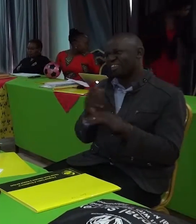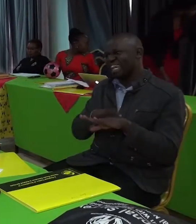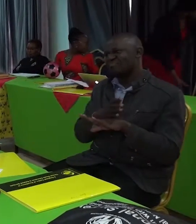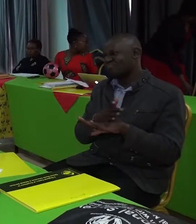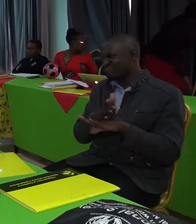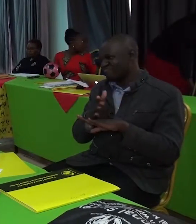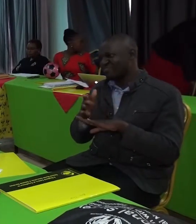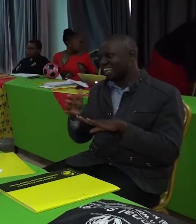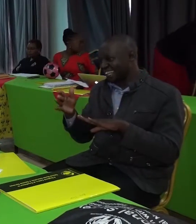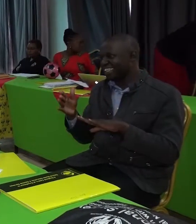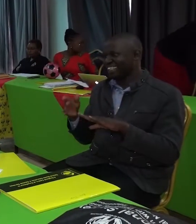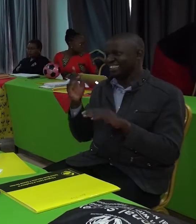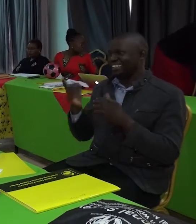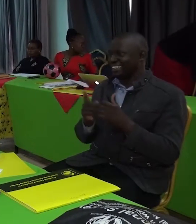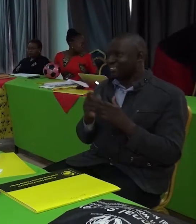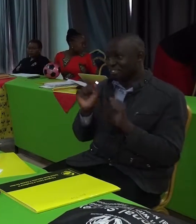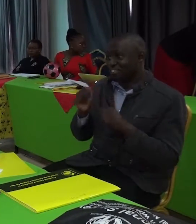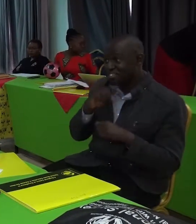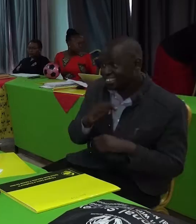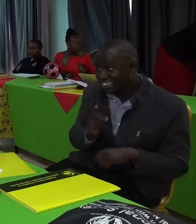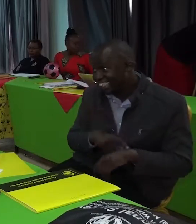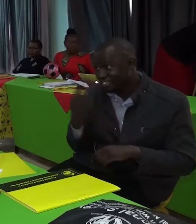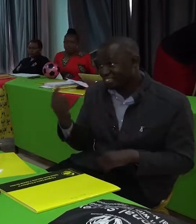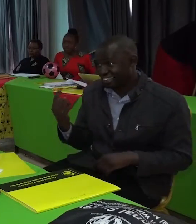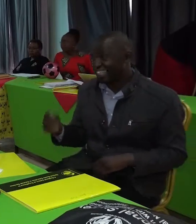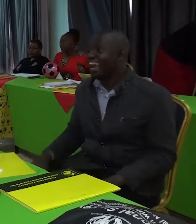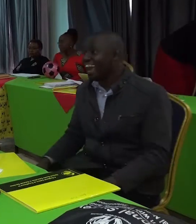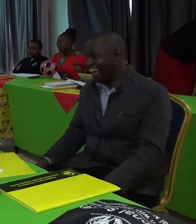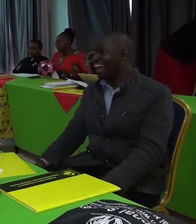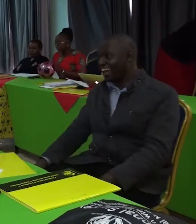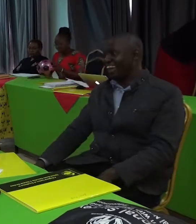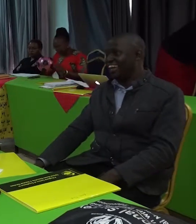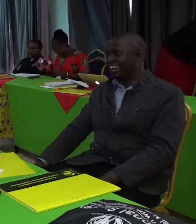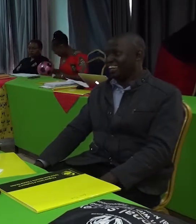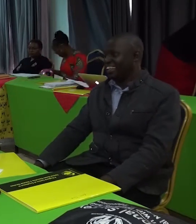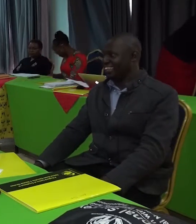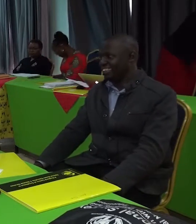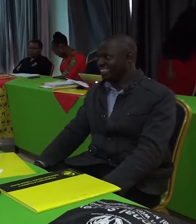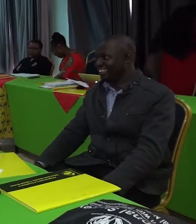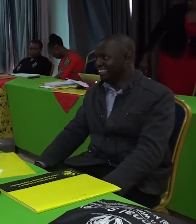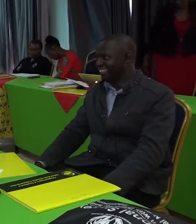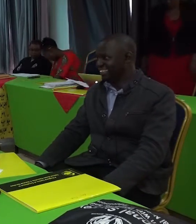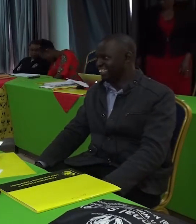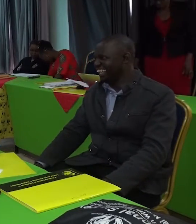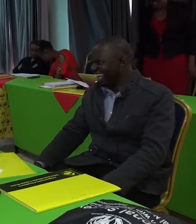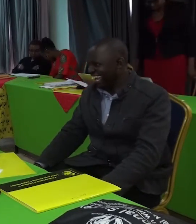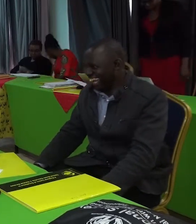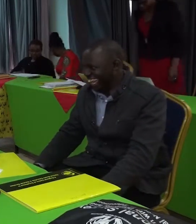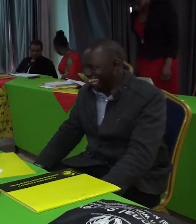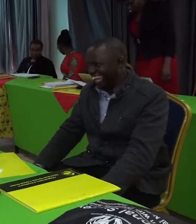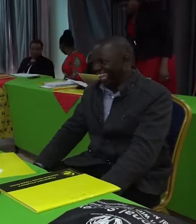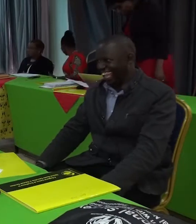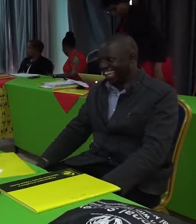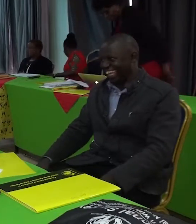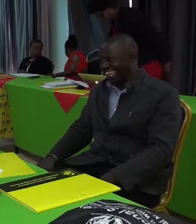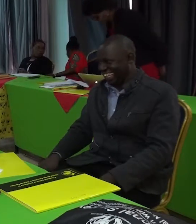which involves external partners, so it's not very interesting. So in case then I have to